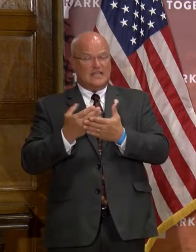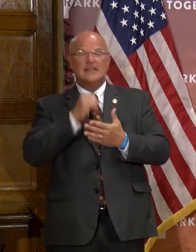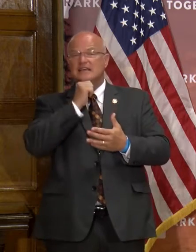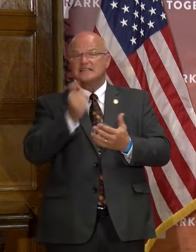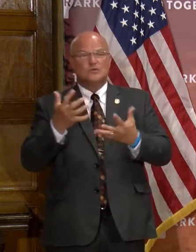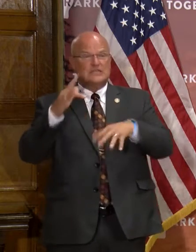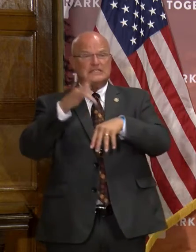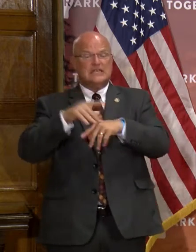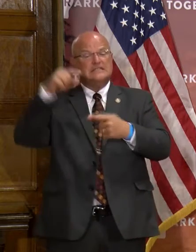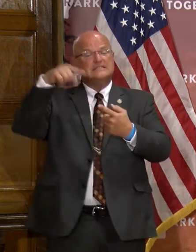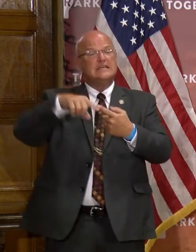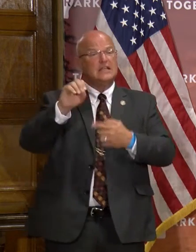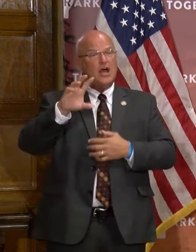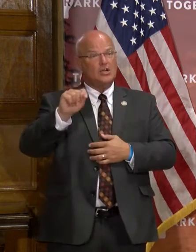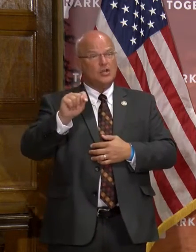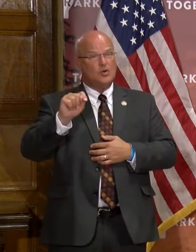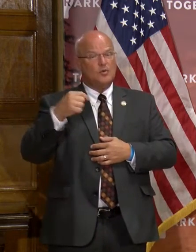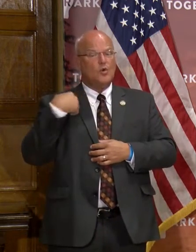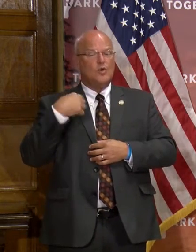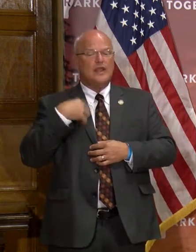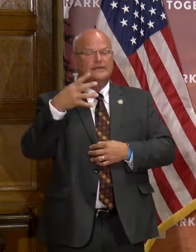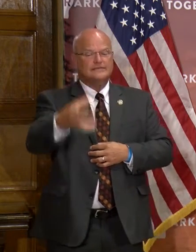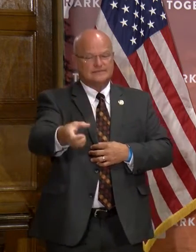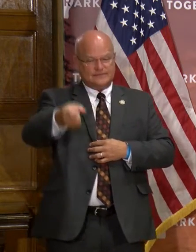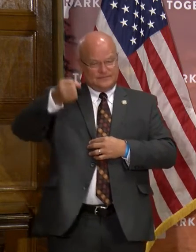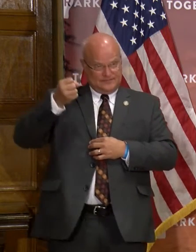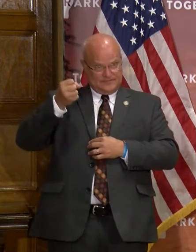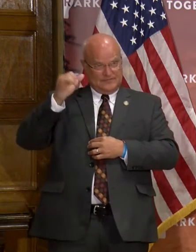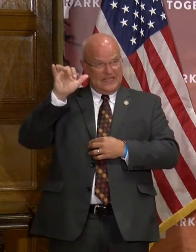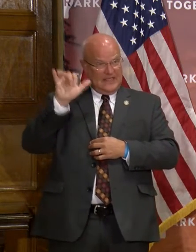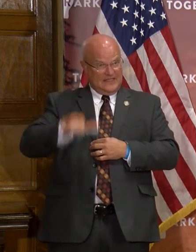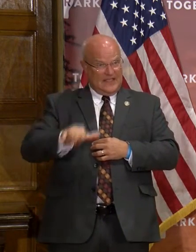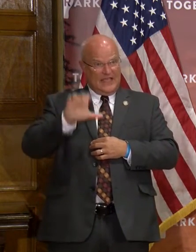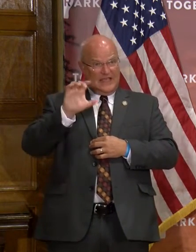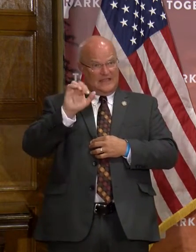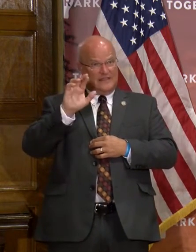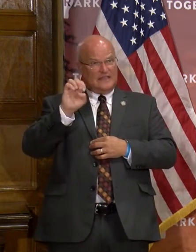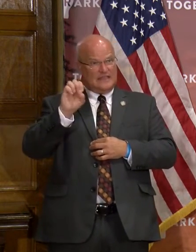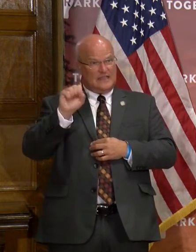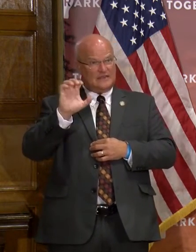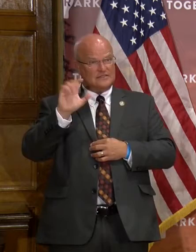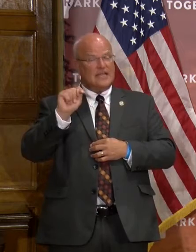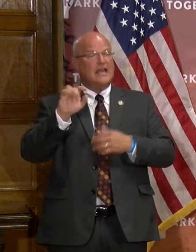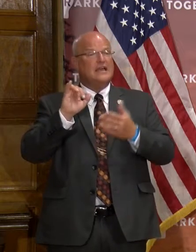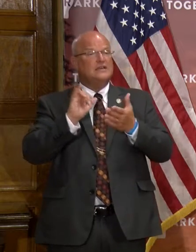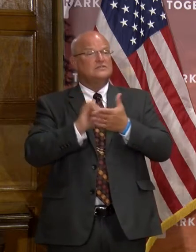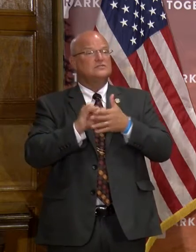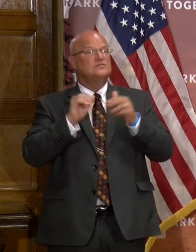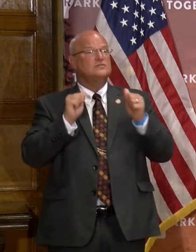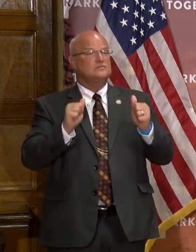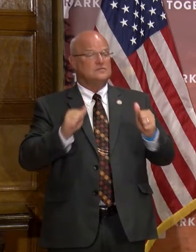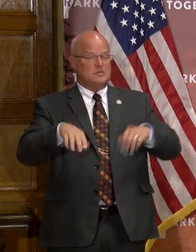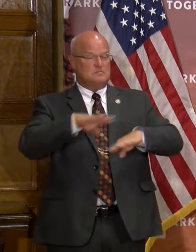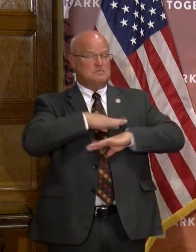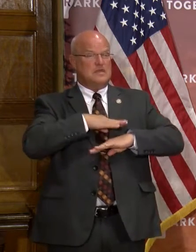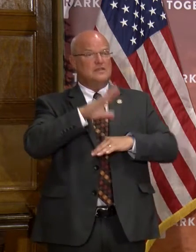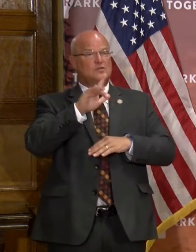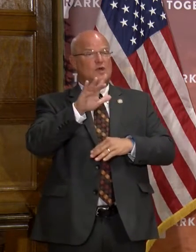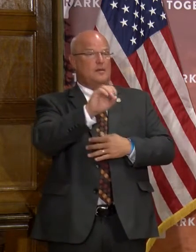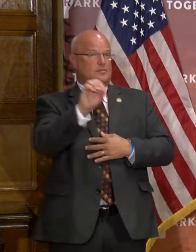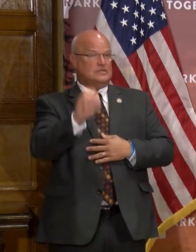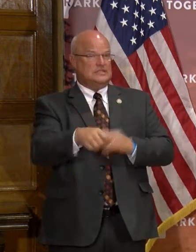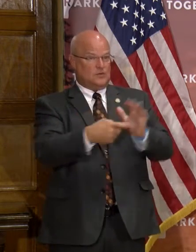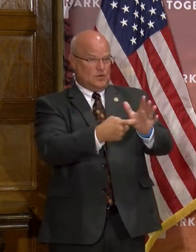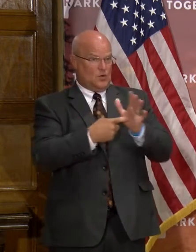until October. We would have to dip into that in order to be able to meet the